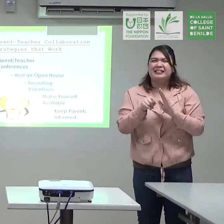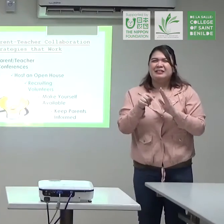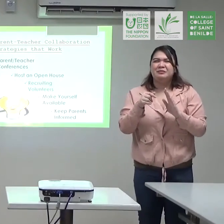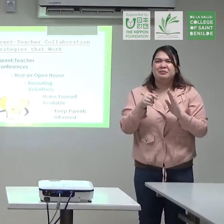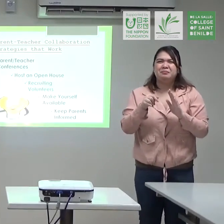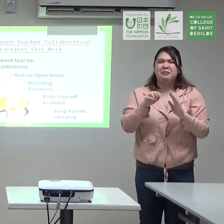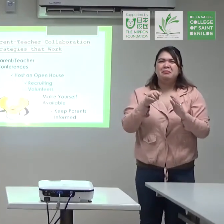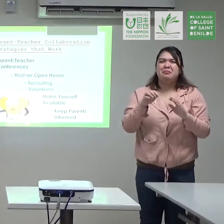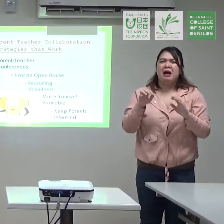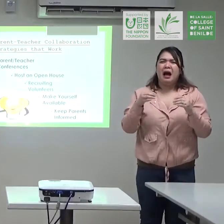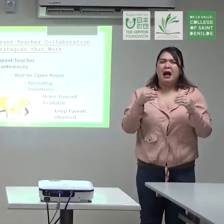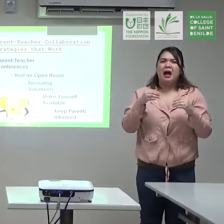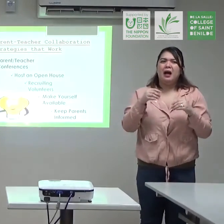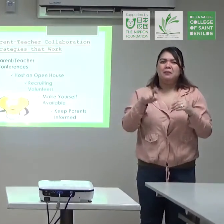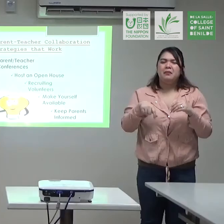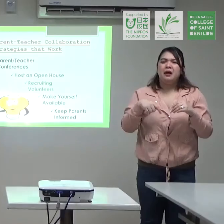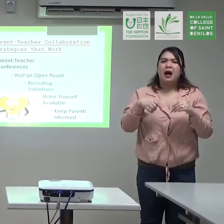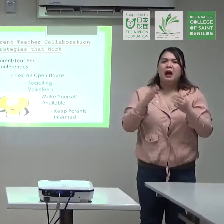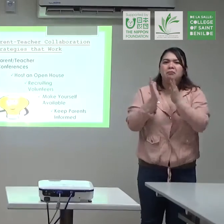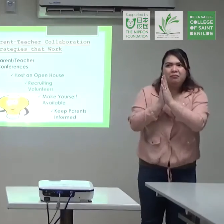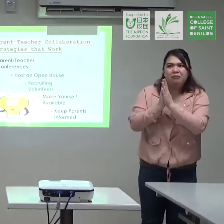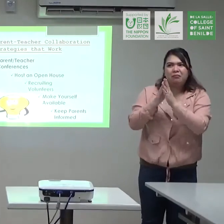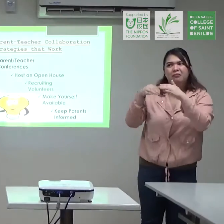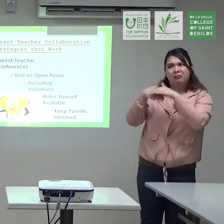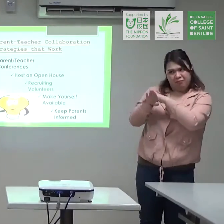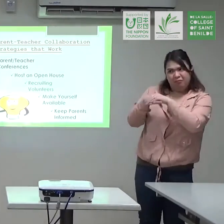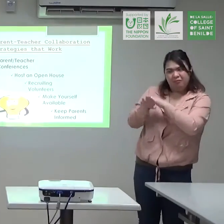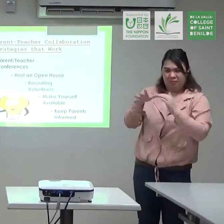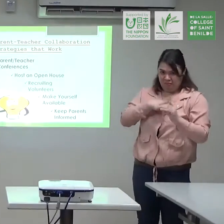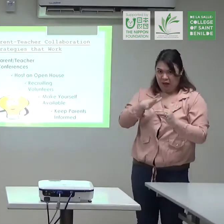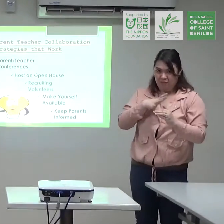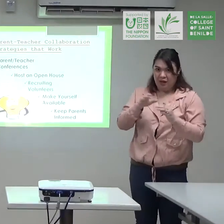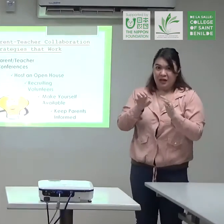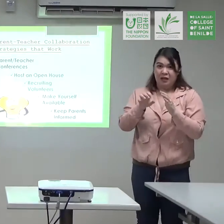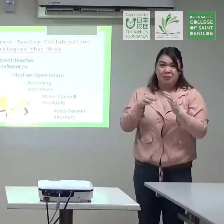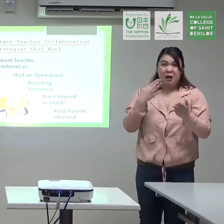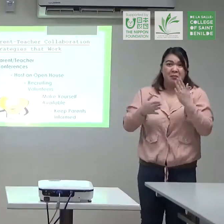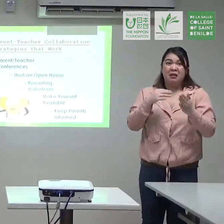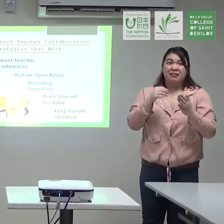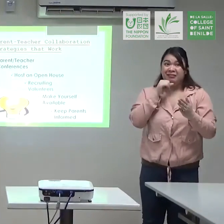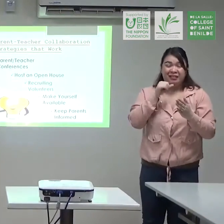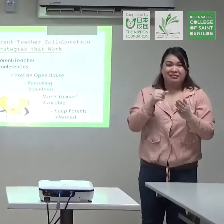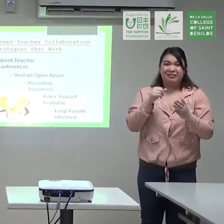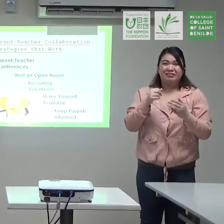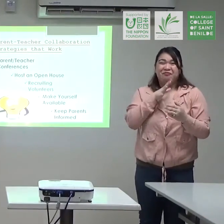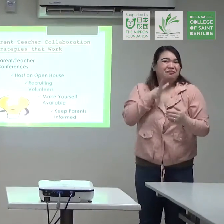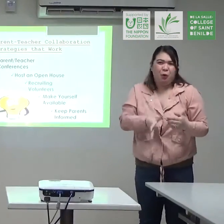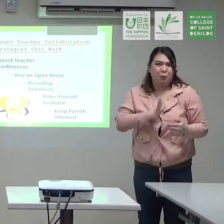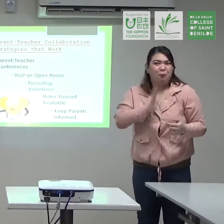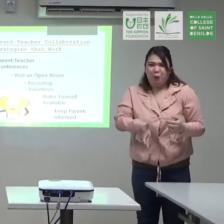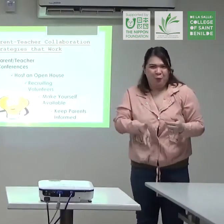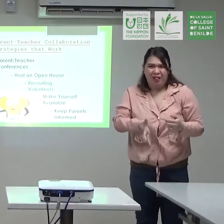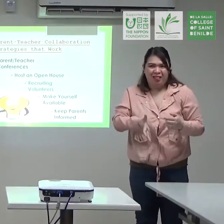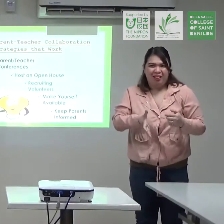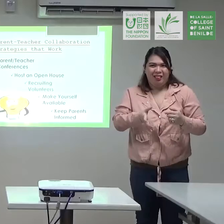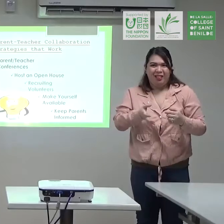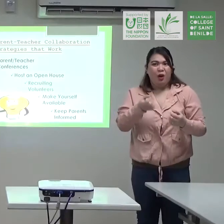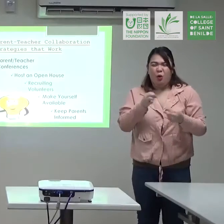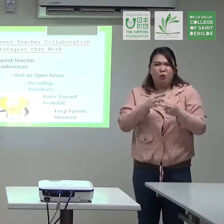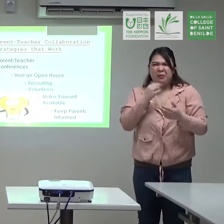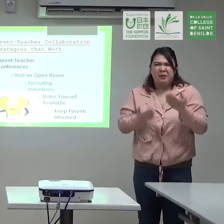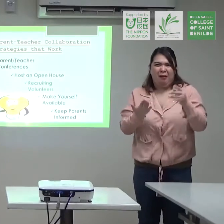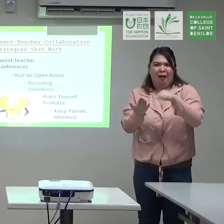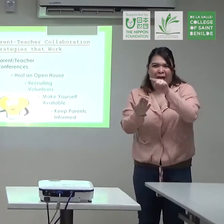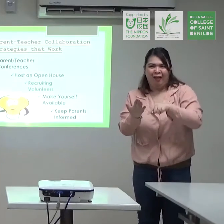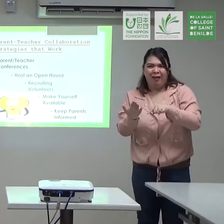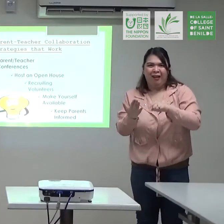hindi. Unless you have prior clearance from the parent. Pwede ka ba maka-Facebook? Oh, but you cannot criticize.